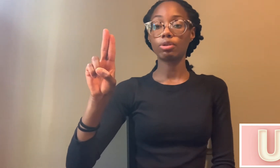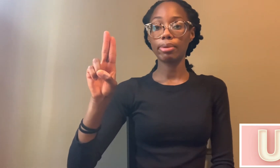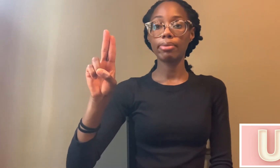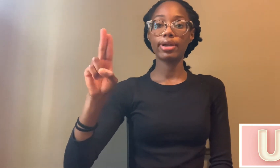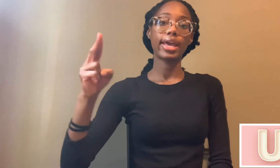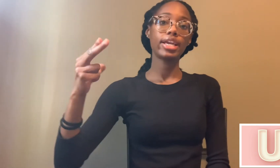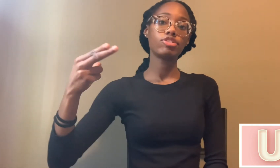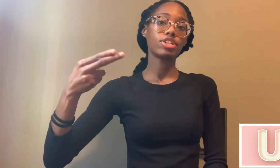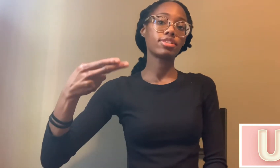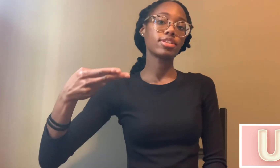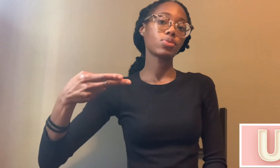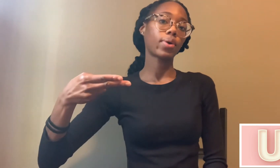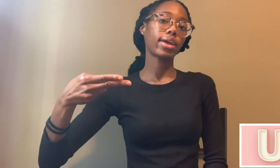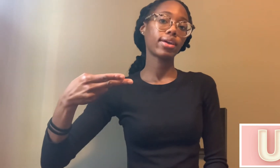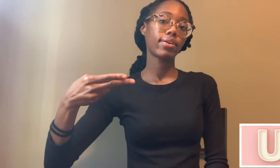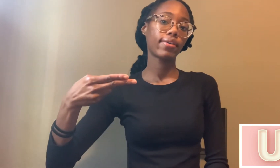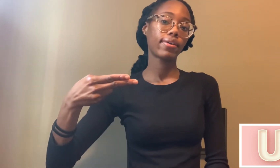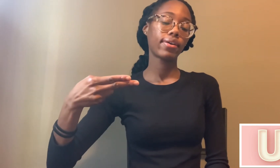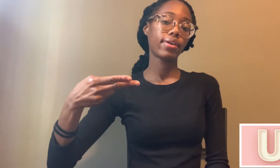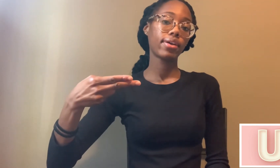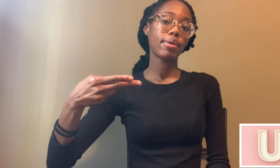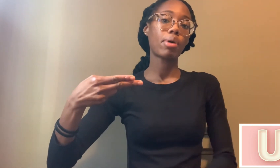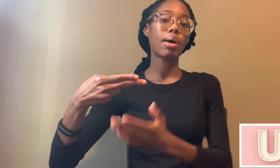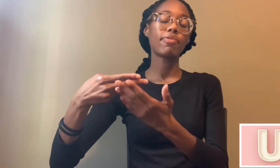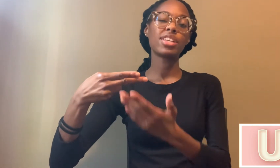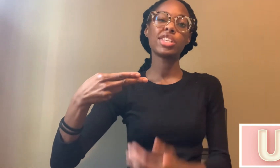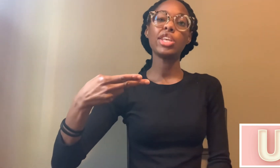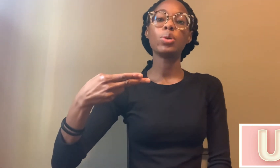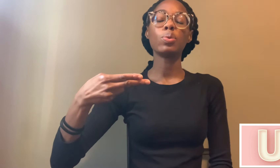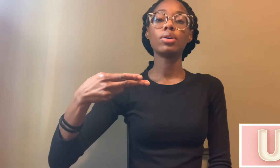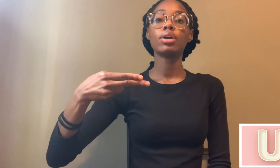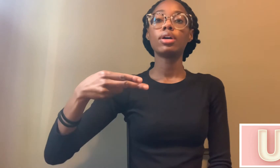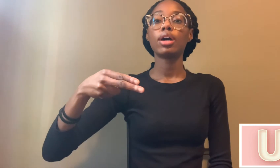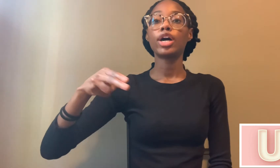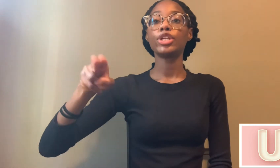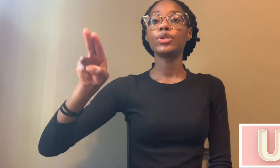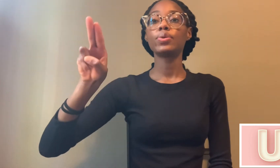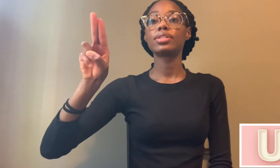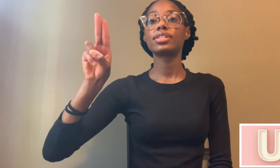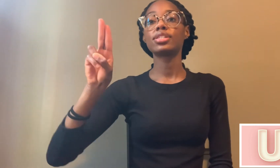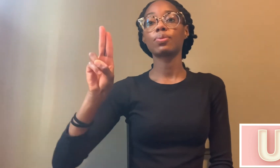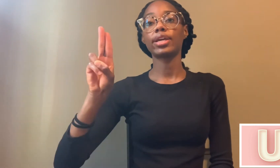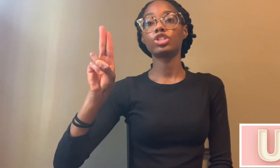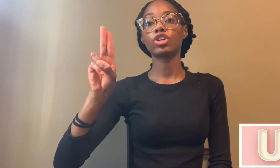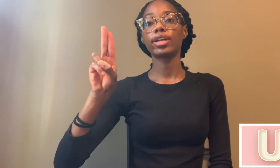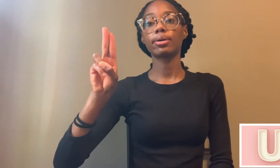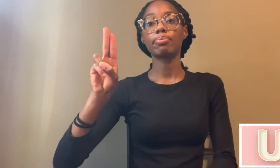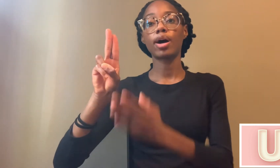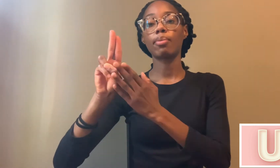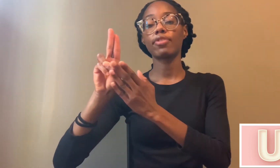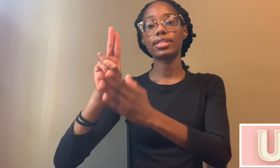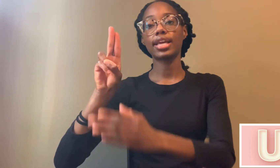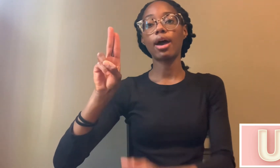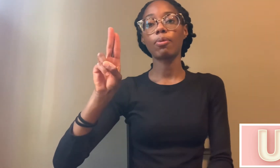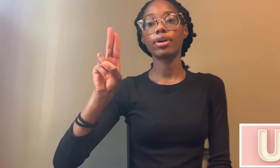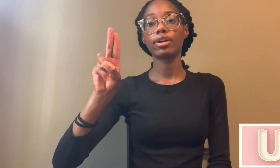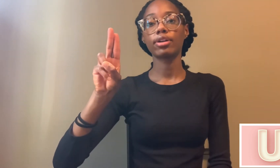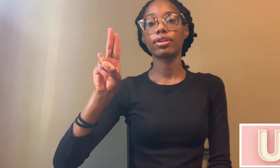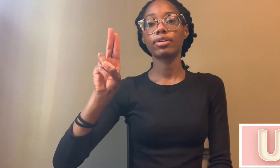remember, a H is this way, palm facing you. A U is this way, straight up, palm facing outward.